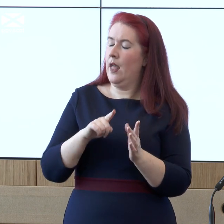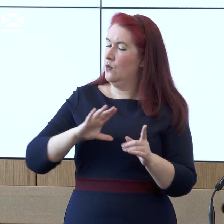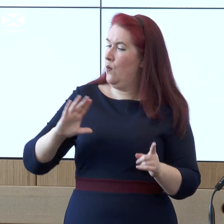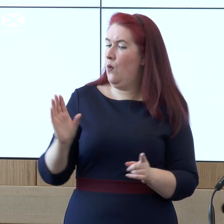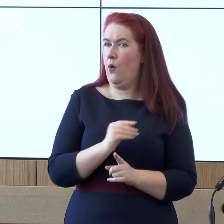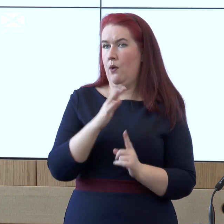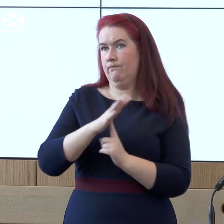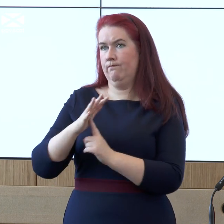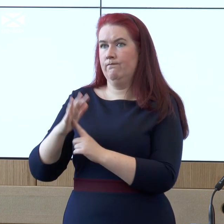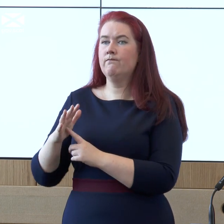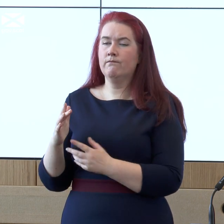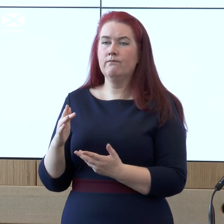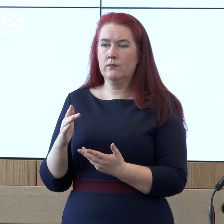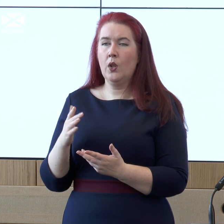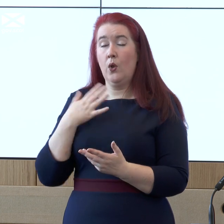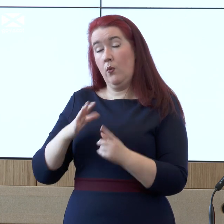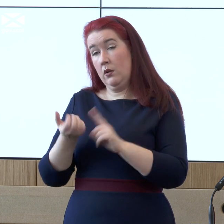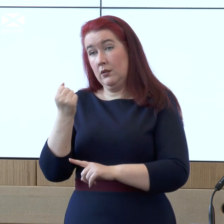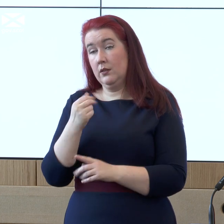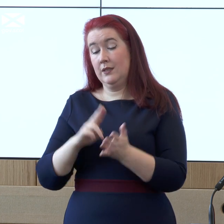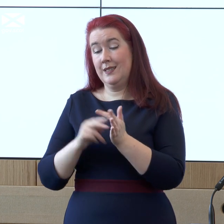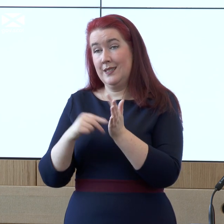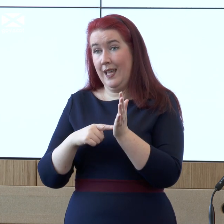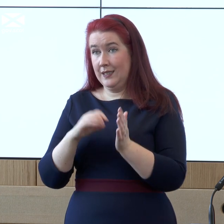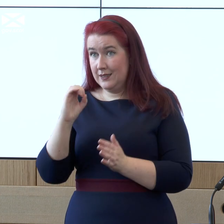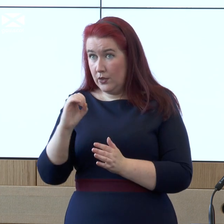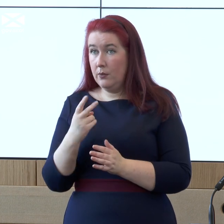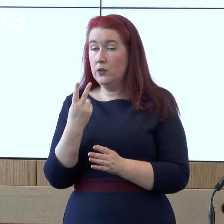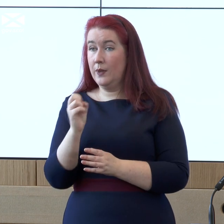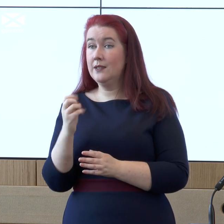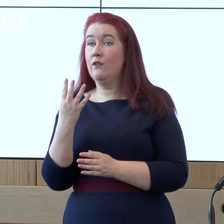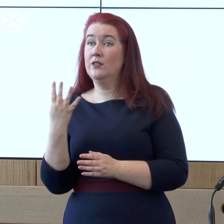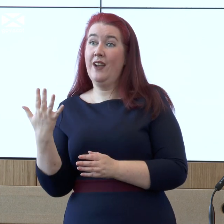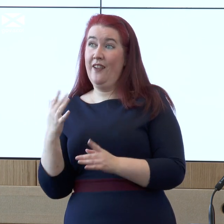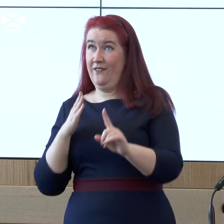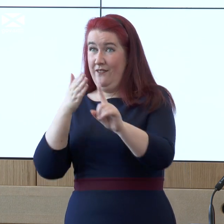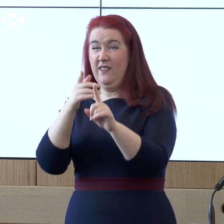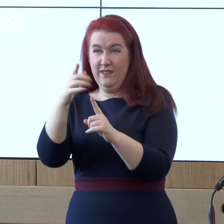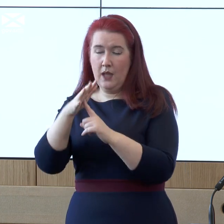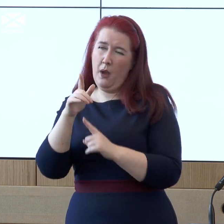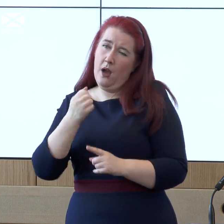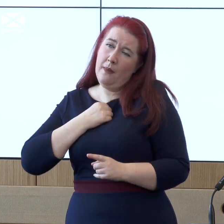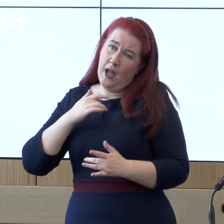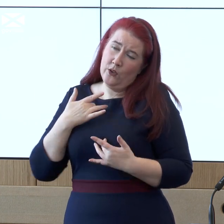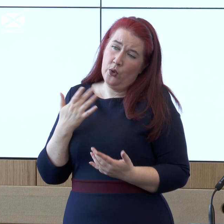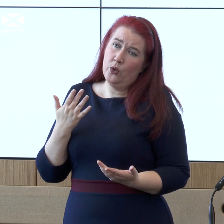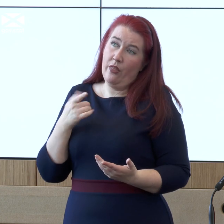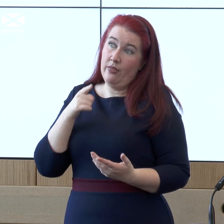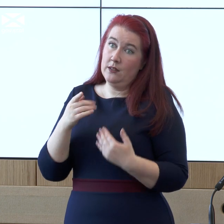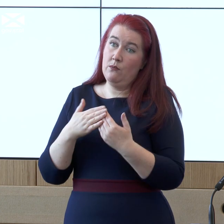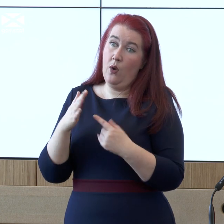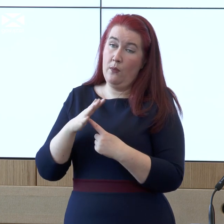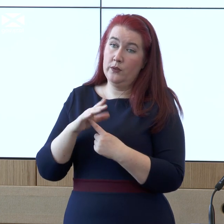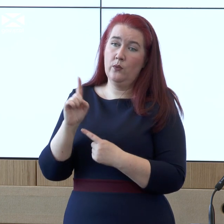of net zero by 2045, which is obviously the key target. In my view, though, the more important one, because it is closer,